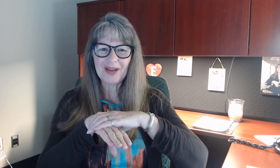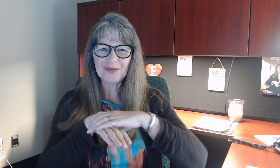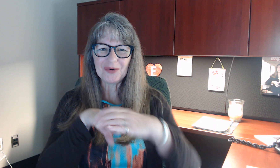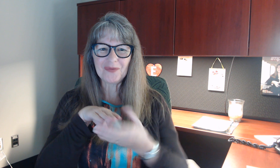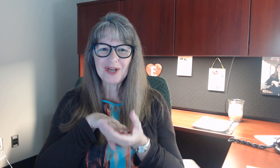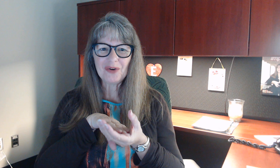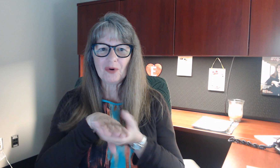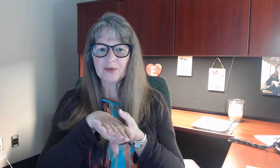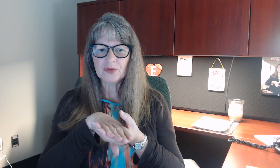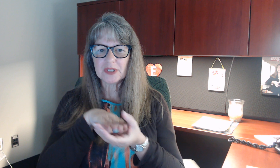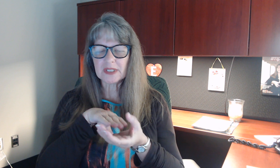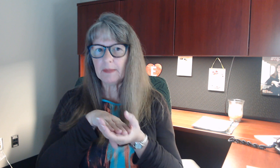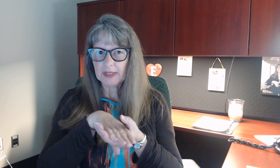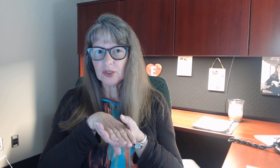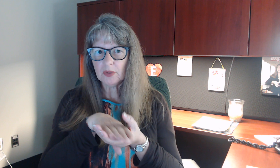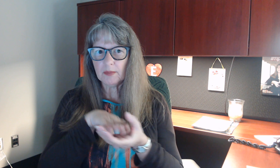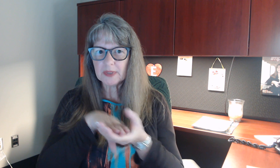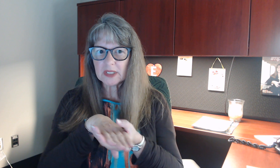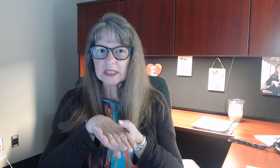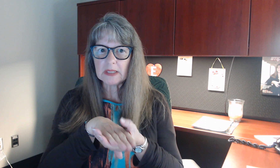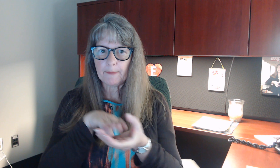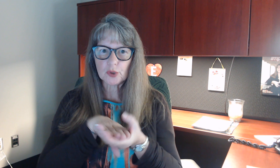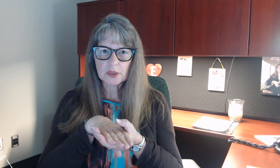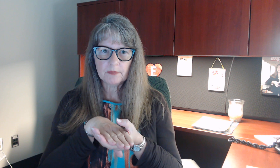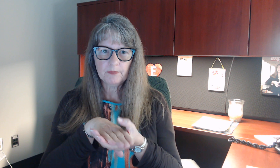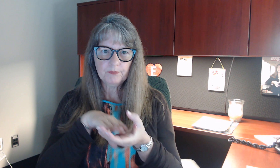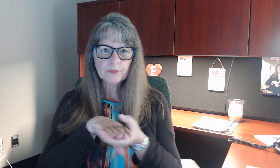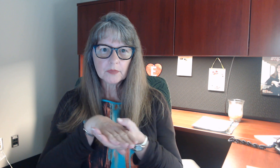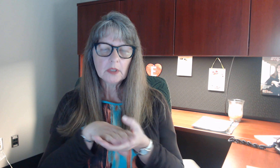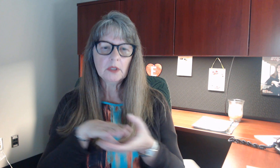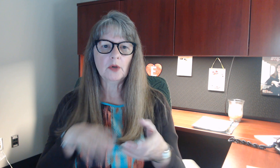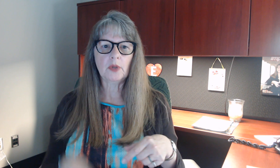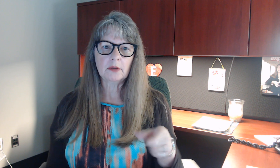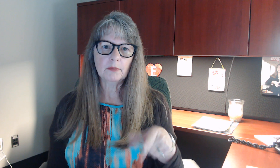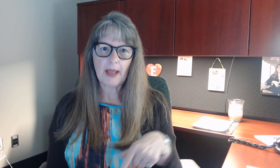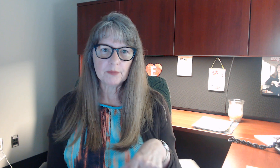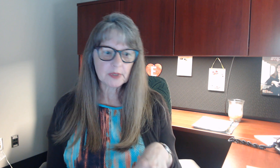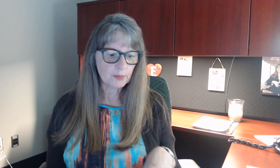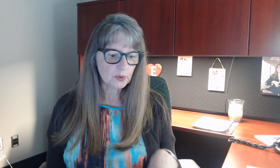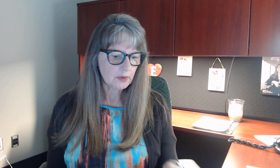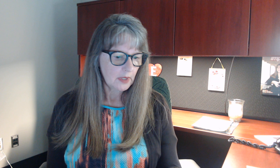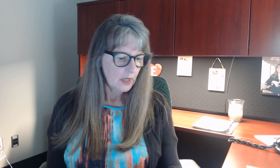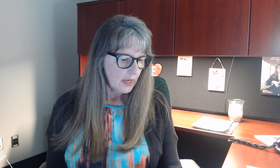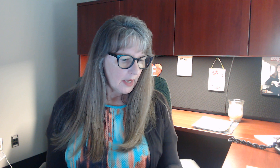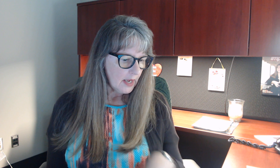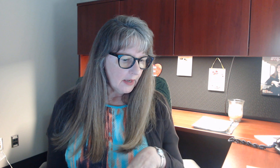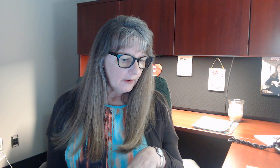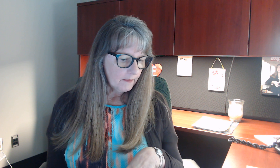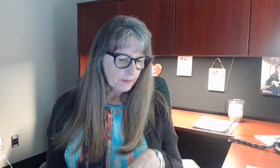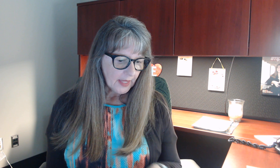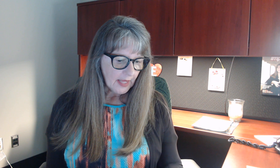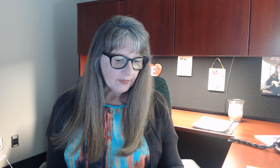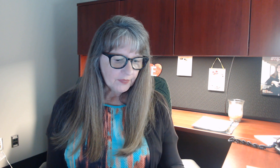your feet or if you just slip into them. But this is slippers, you know, like your bathroom slippers. And then